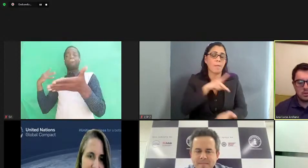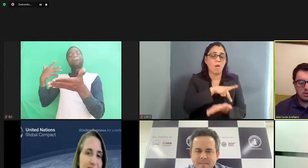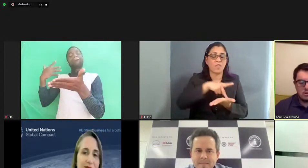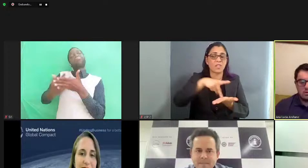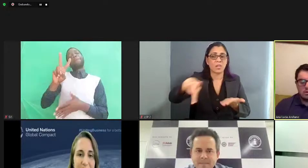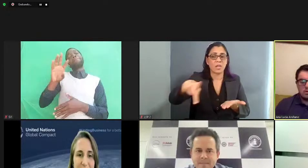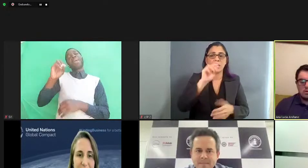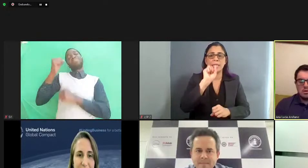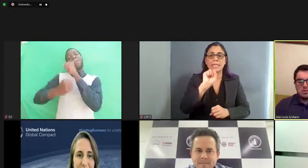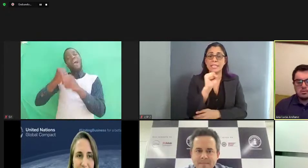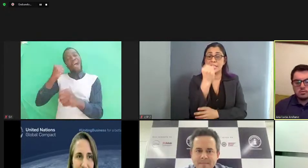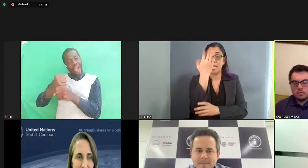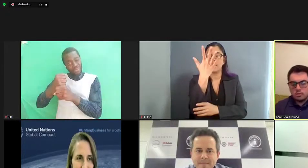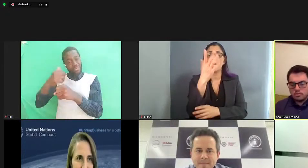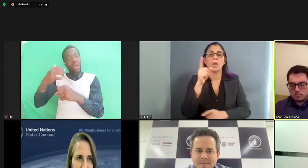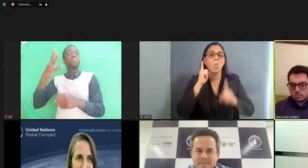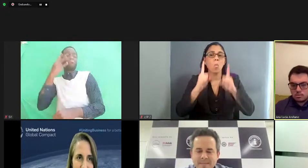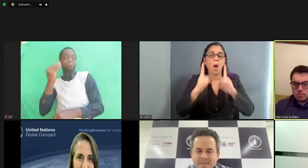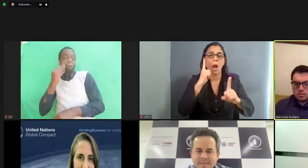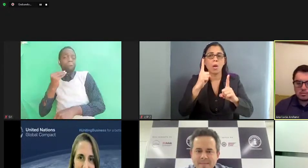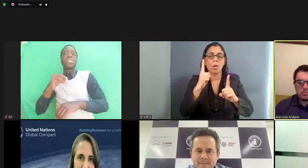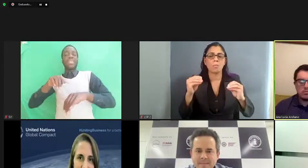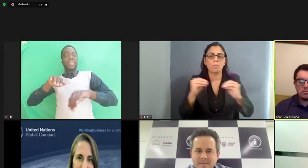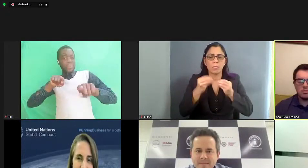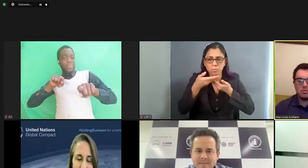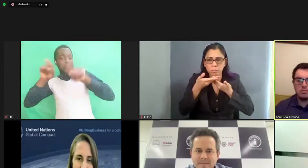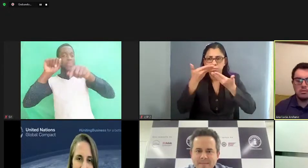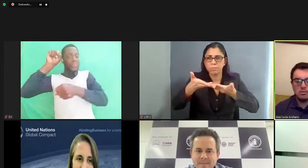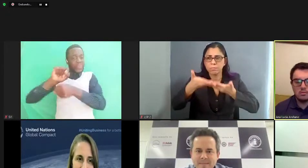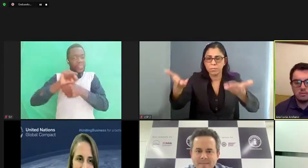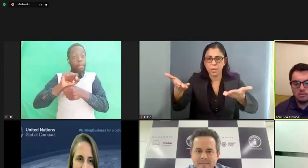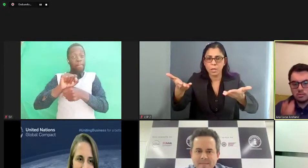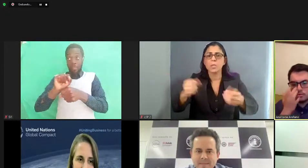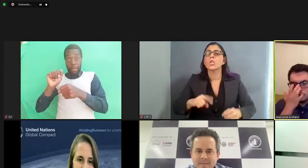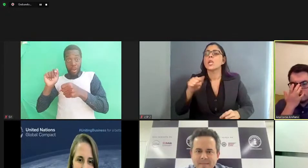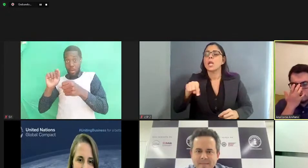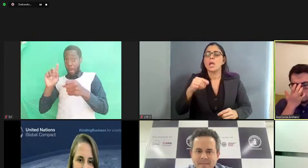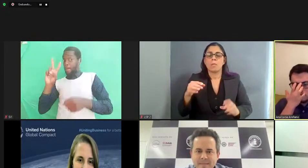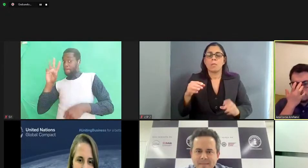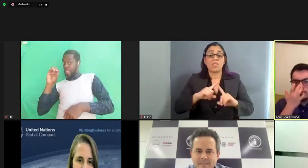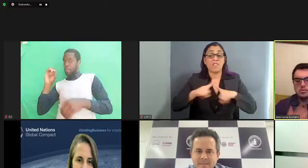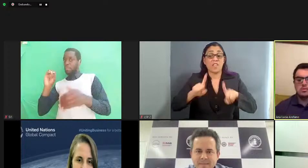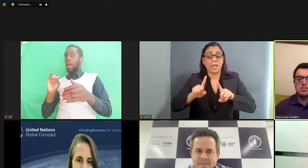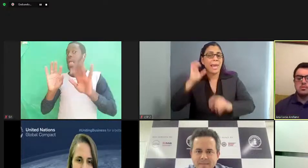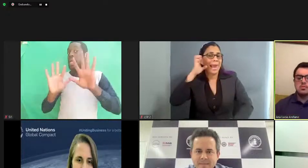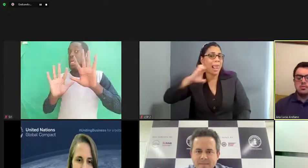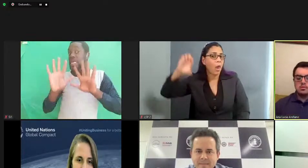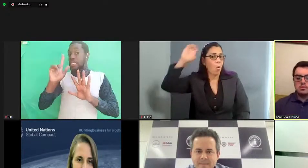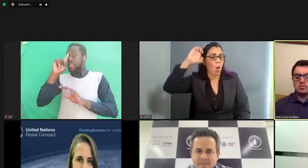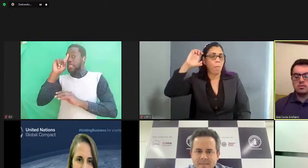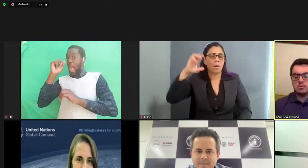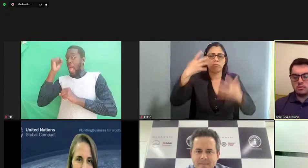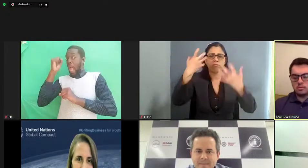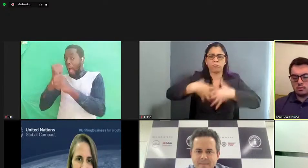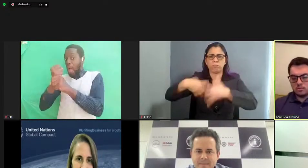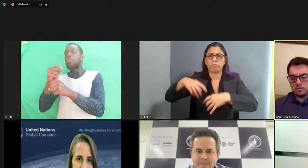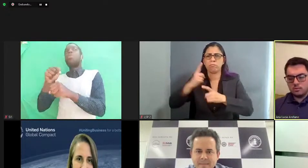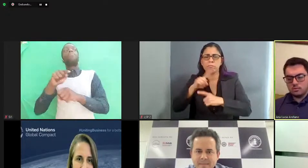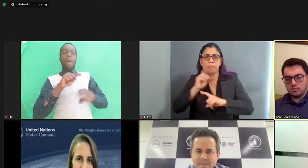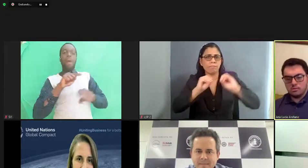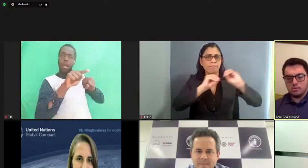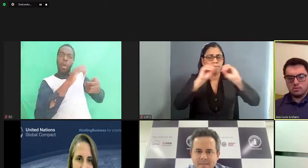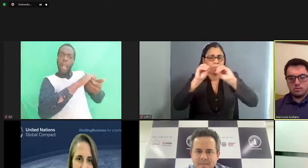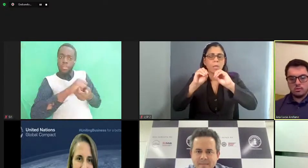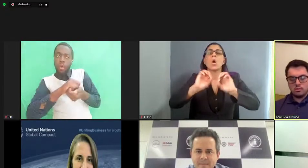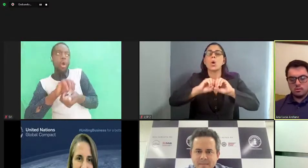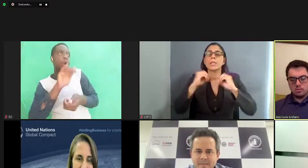regional director for latin american the caribbean of the office of the global comeback for the u n she has